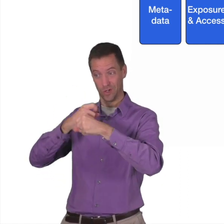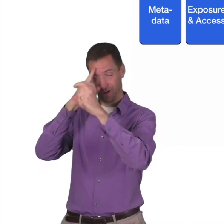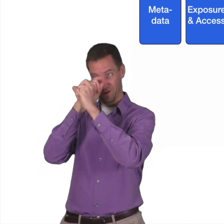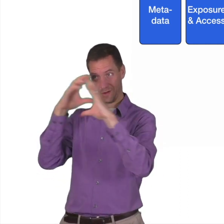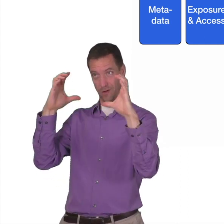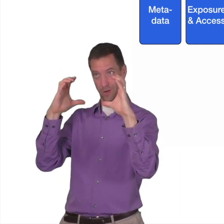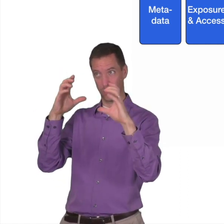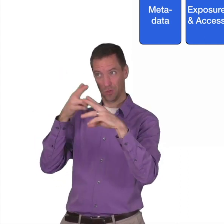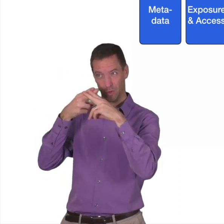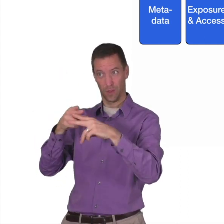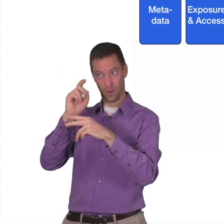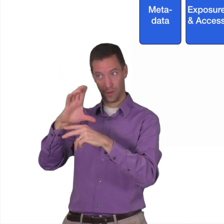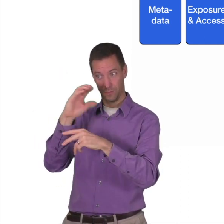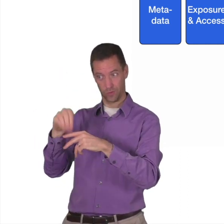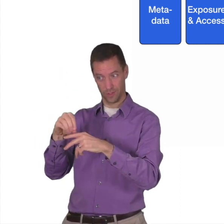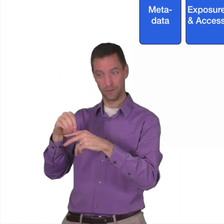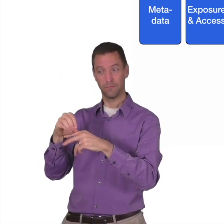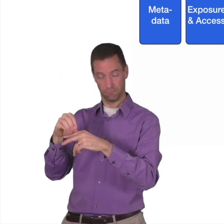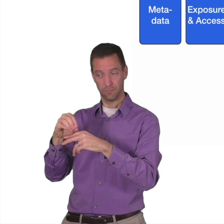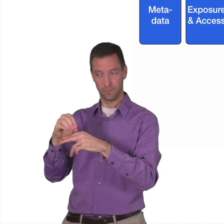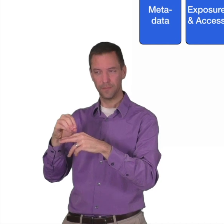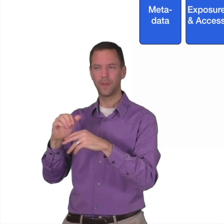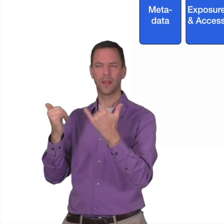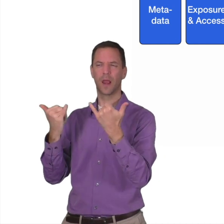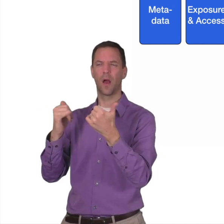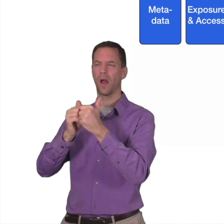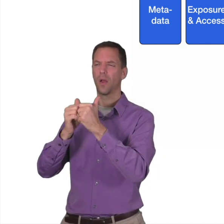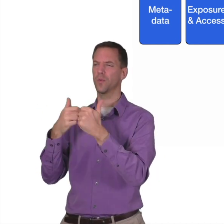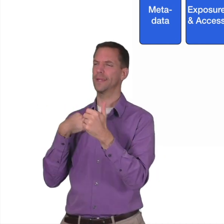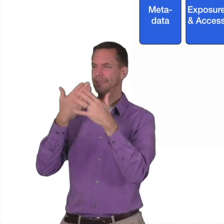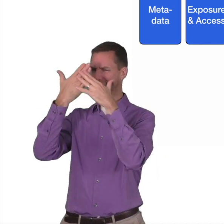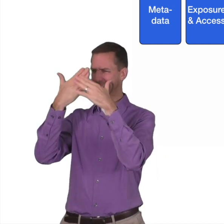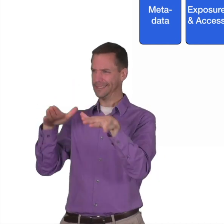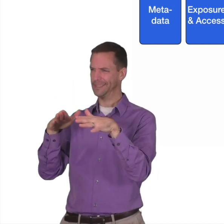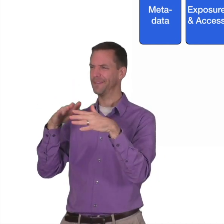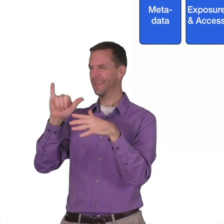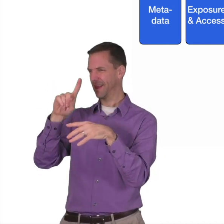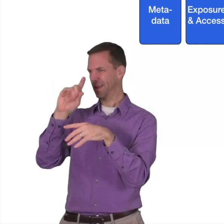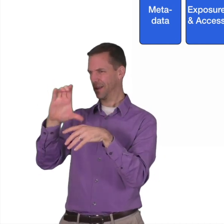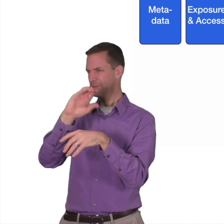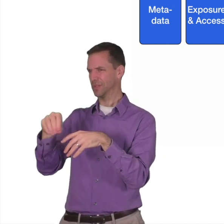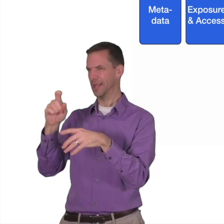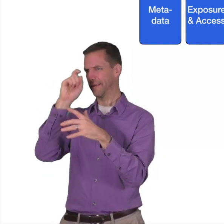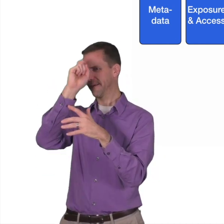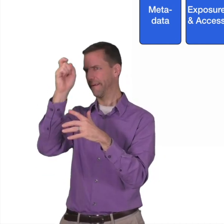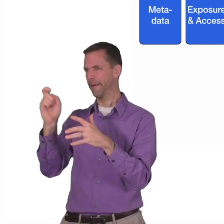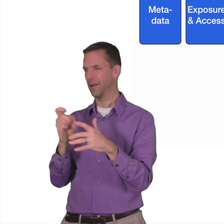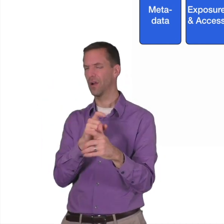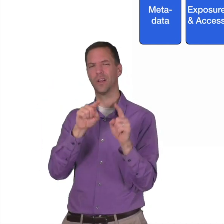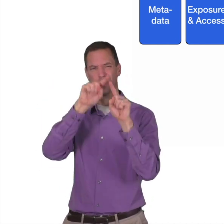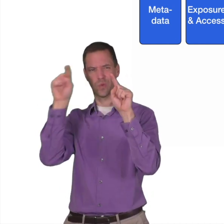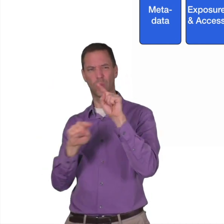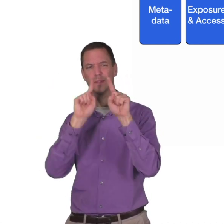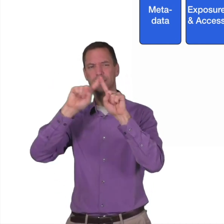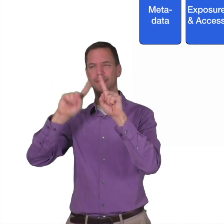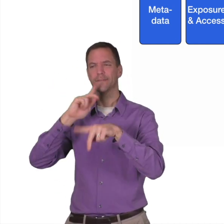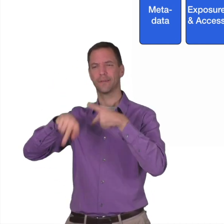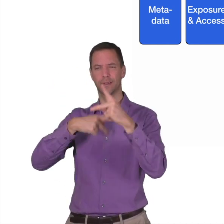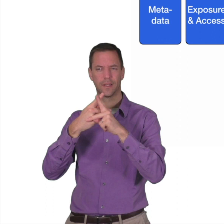experience during that first year of life. Let's call that 100%. Now, how should we divide that 100% across